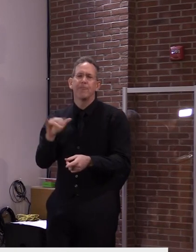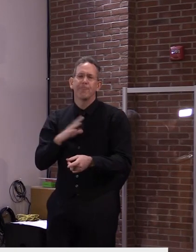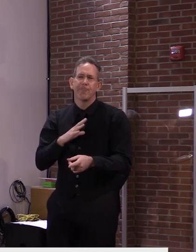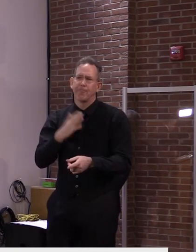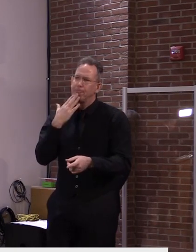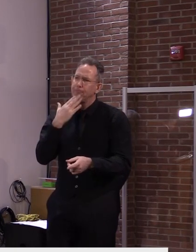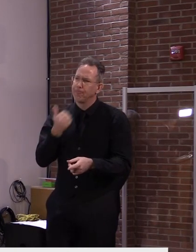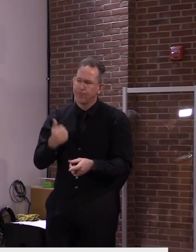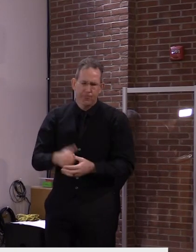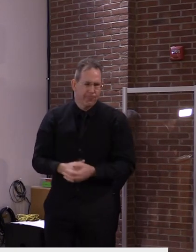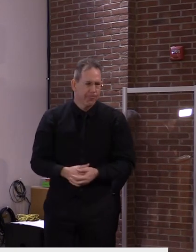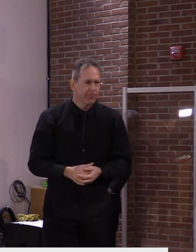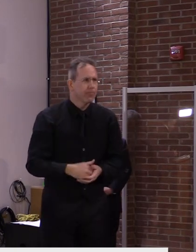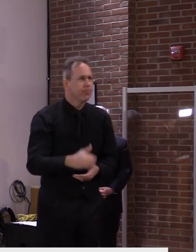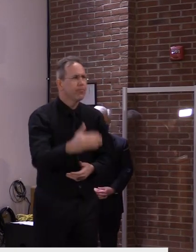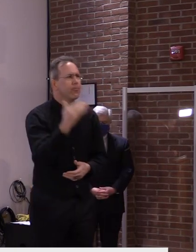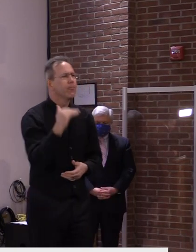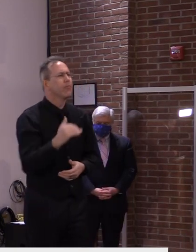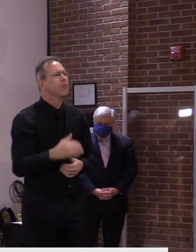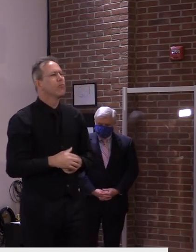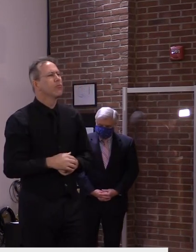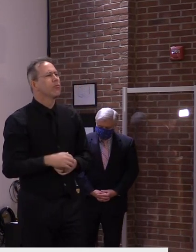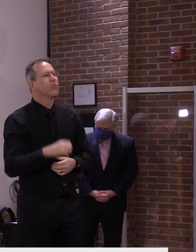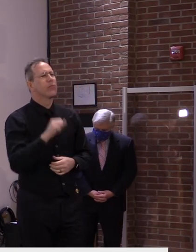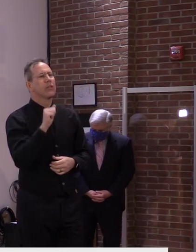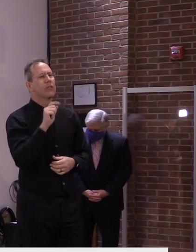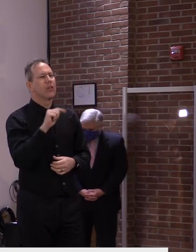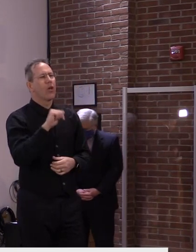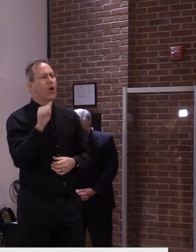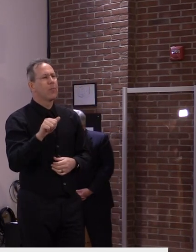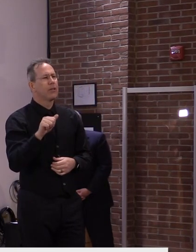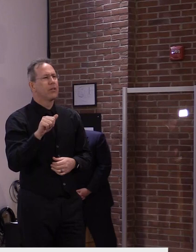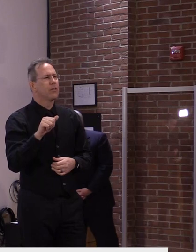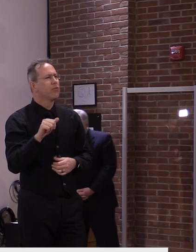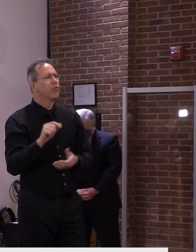Cameron, the St. Albans Messenger.